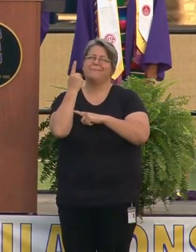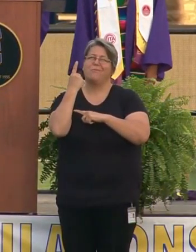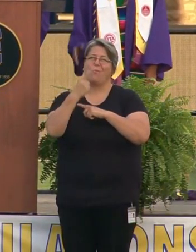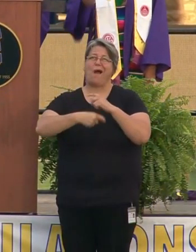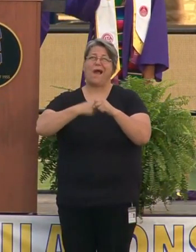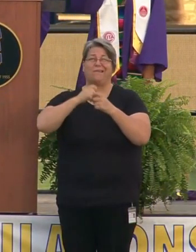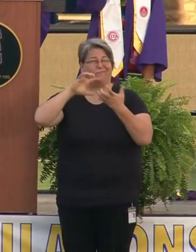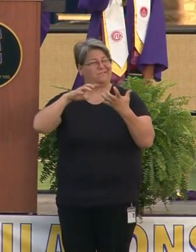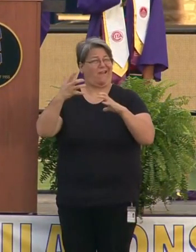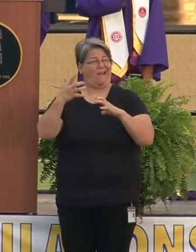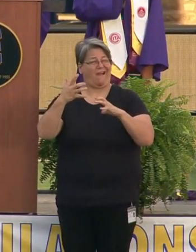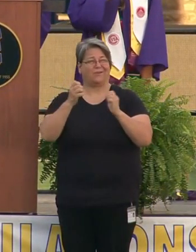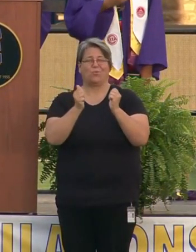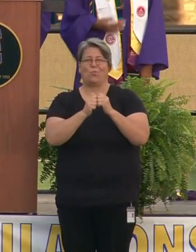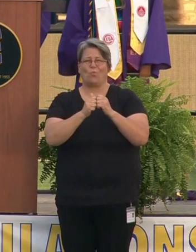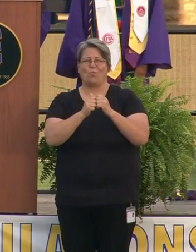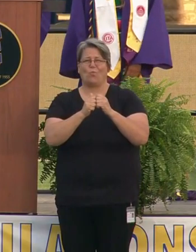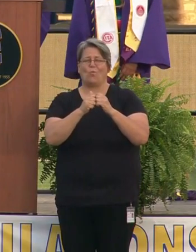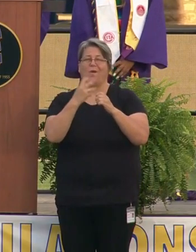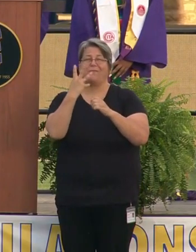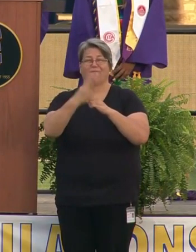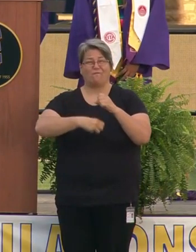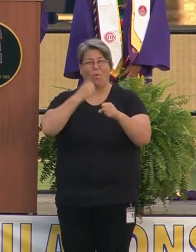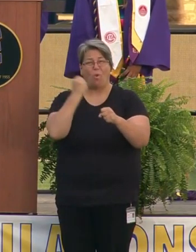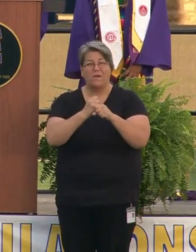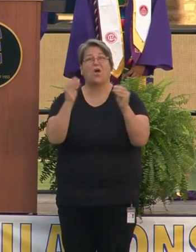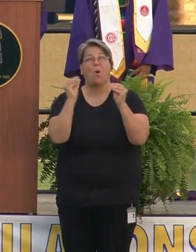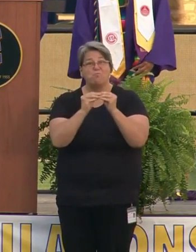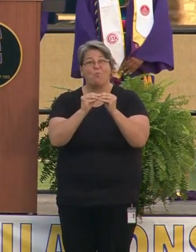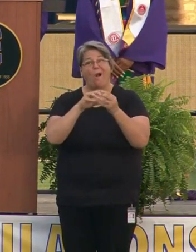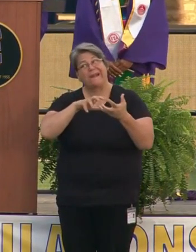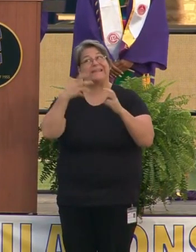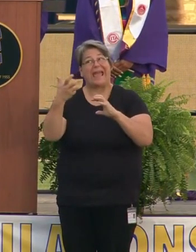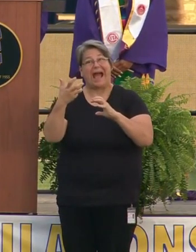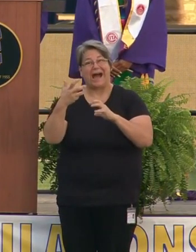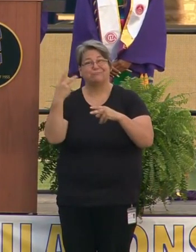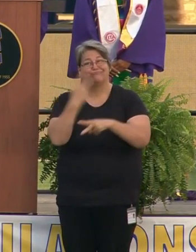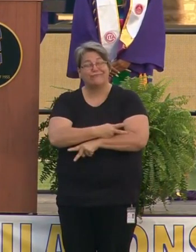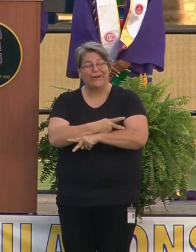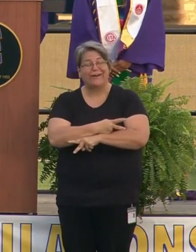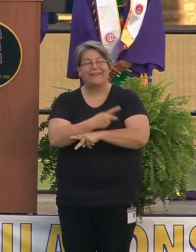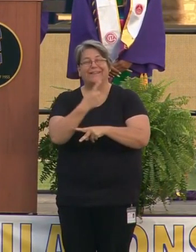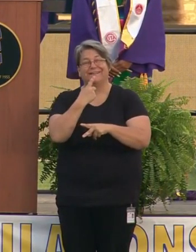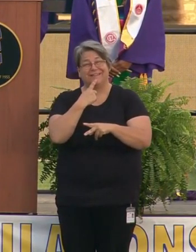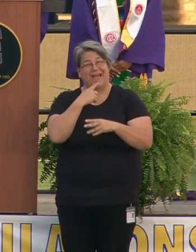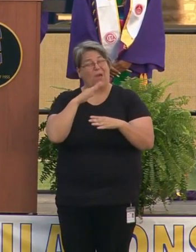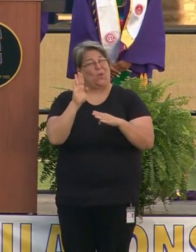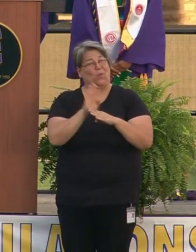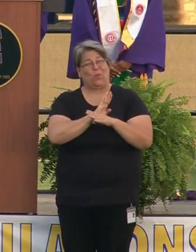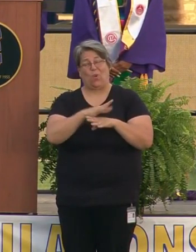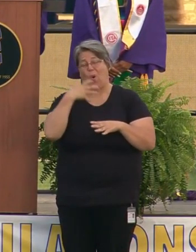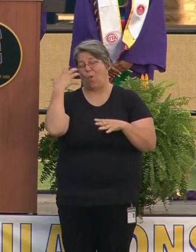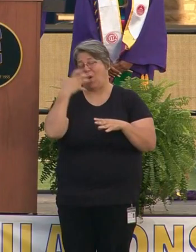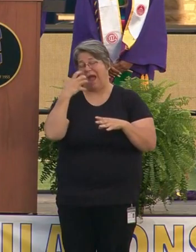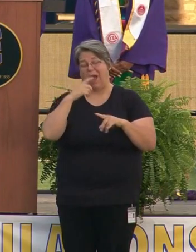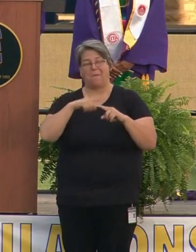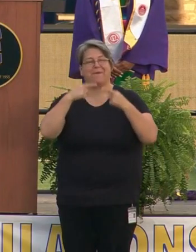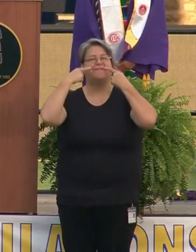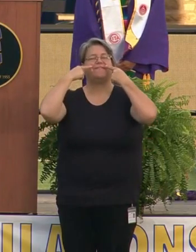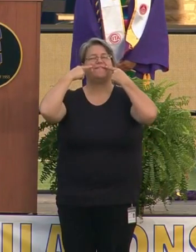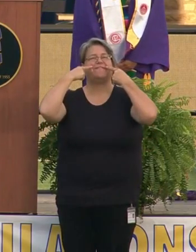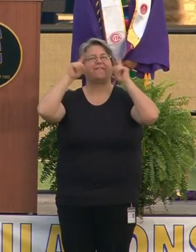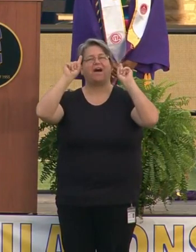of chaos, as well as the past 4 years of even more chaos. Let's just say it's been a doozy. But we have finally made it